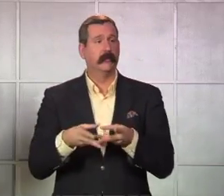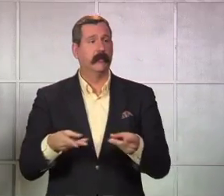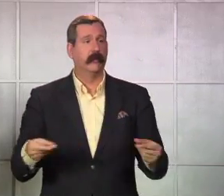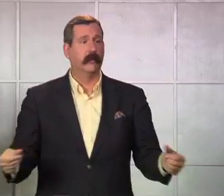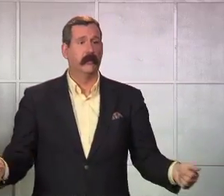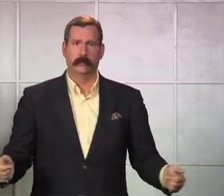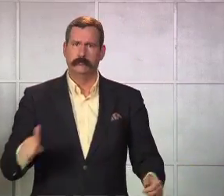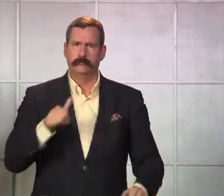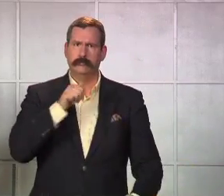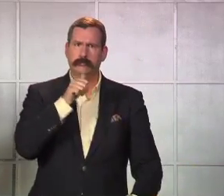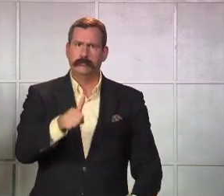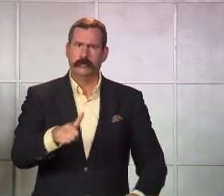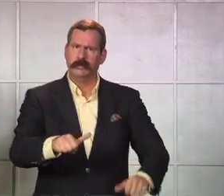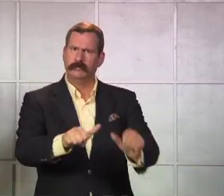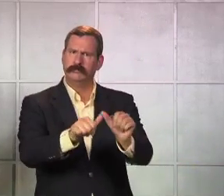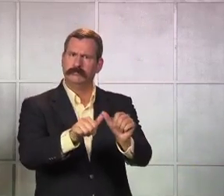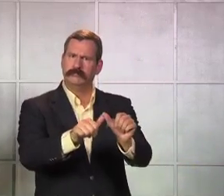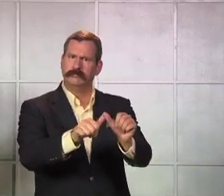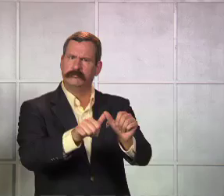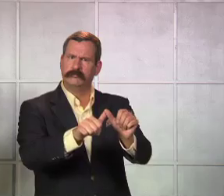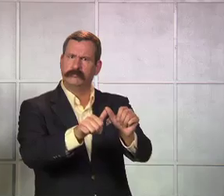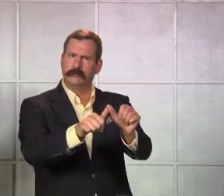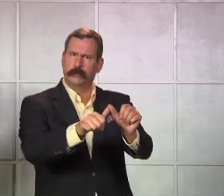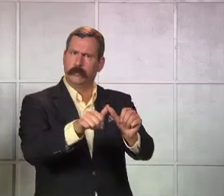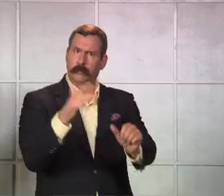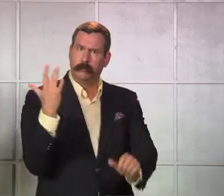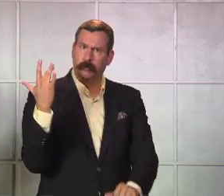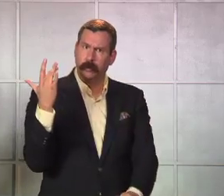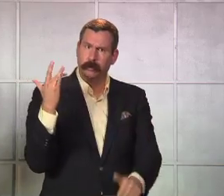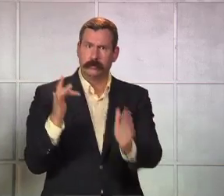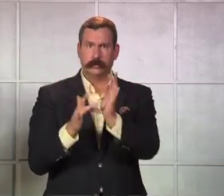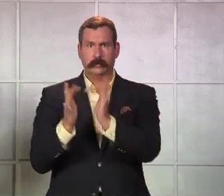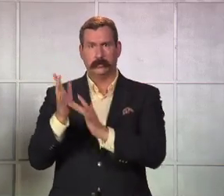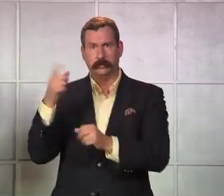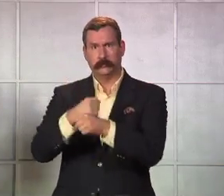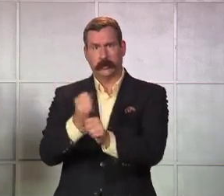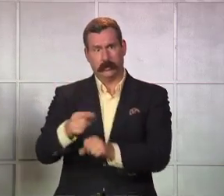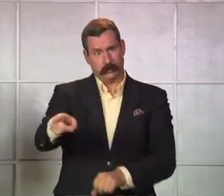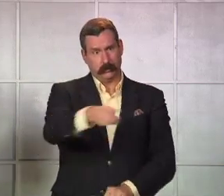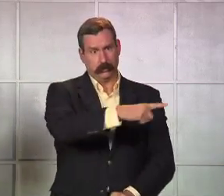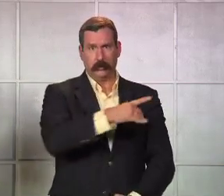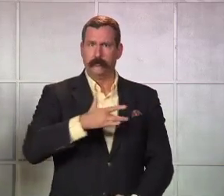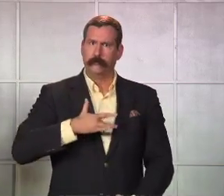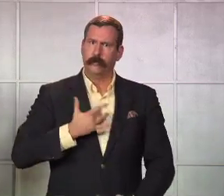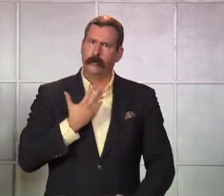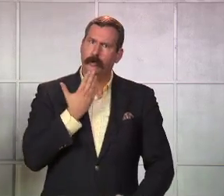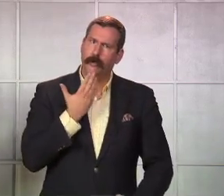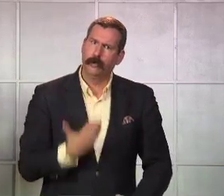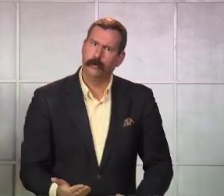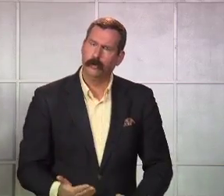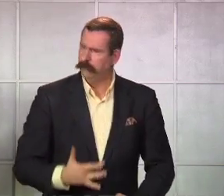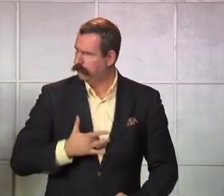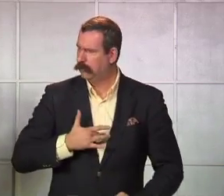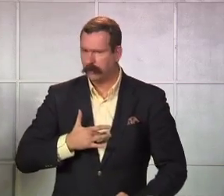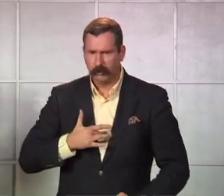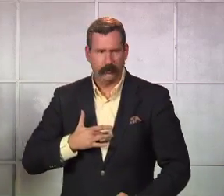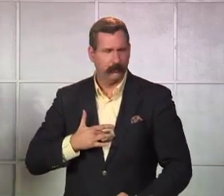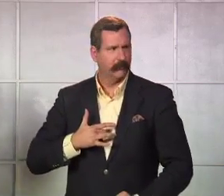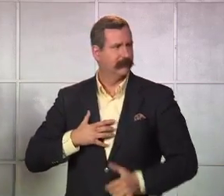into heaven. Jesus' teachings could have faded away and not continued. That did not happen because Jesus knew how to